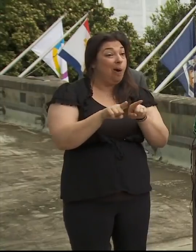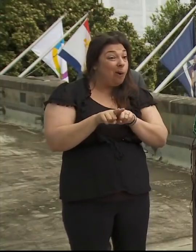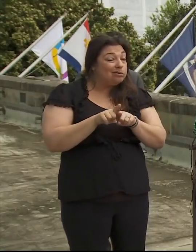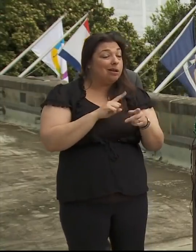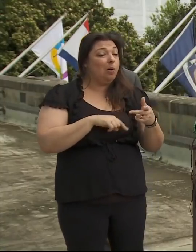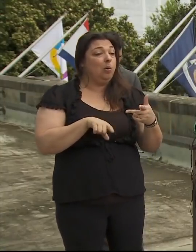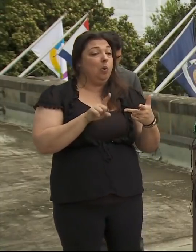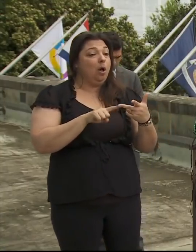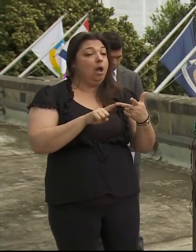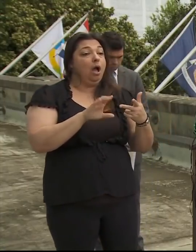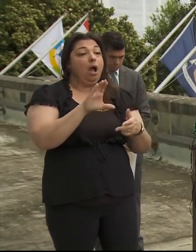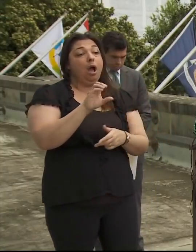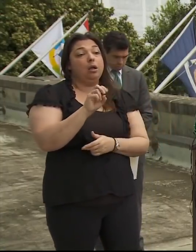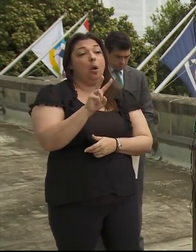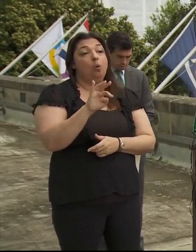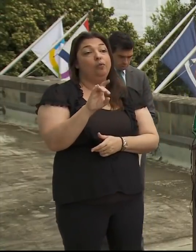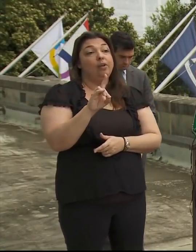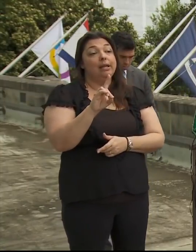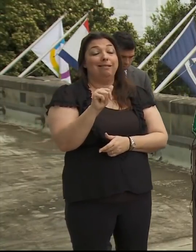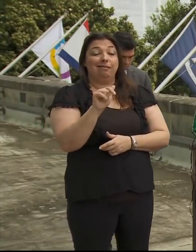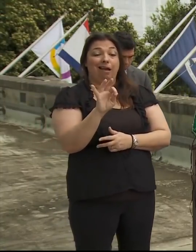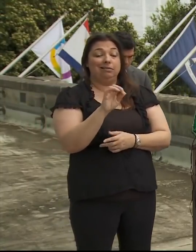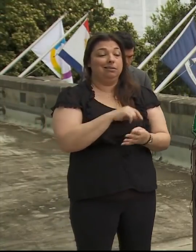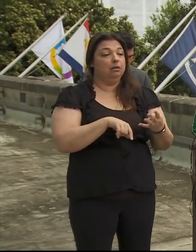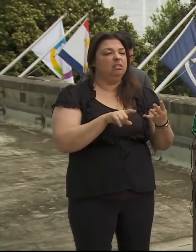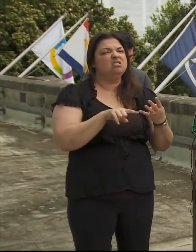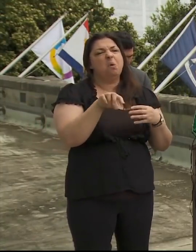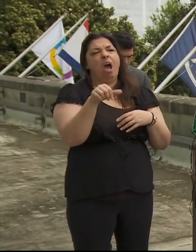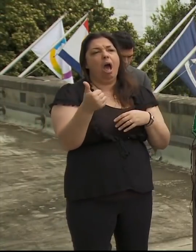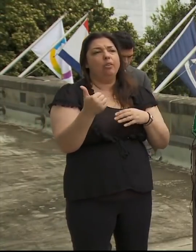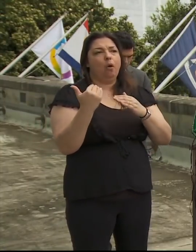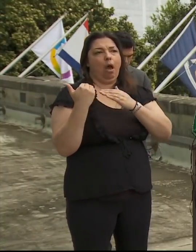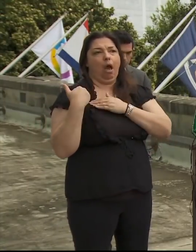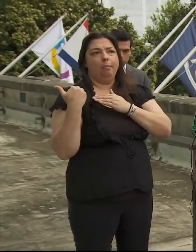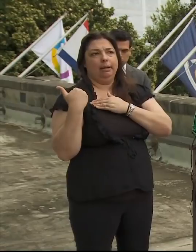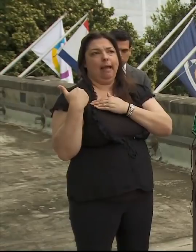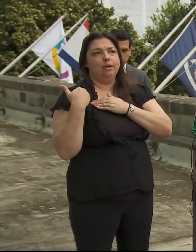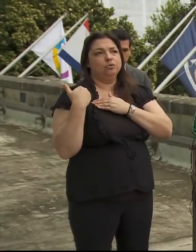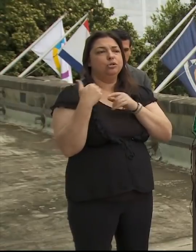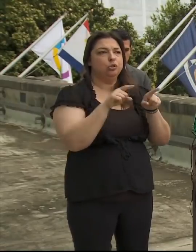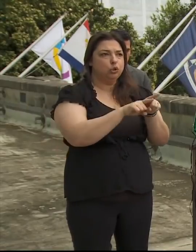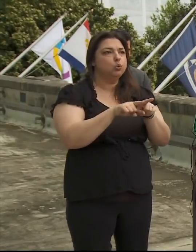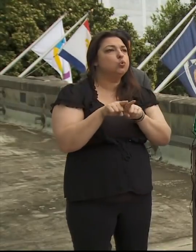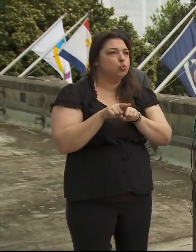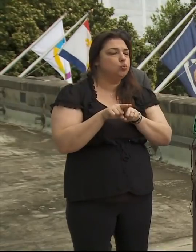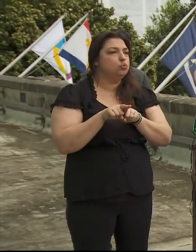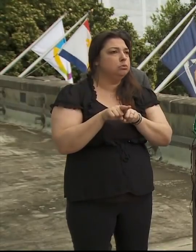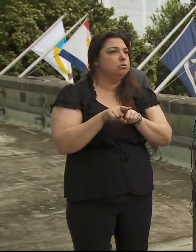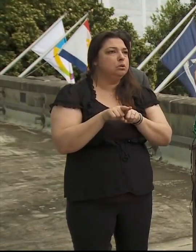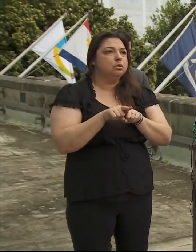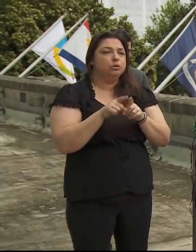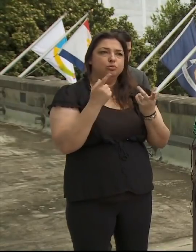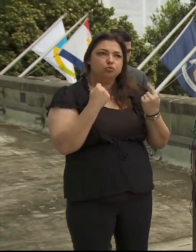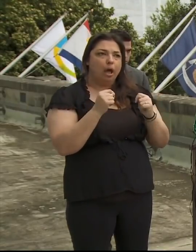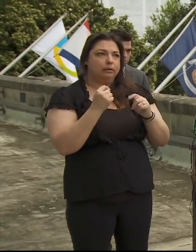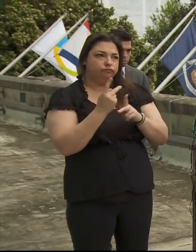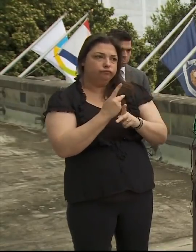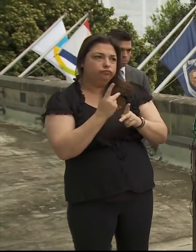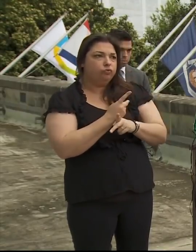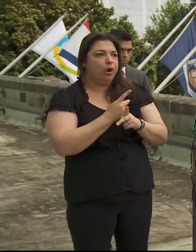that, we have COVID-19 and then some other obligations that are on the table that we're really trying to work